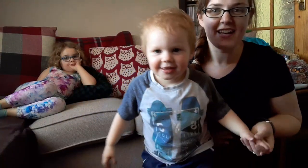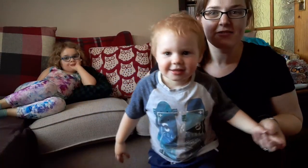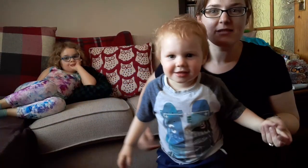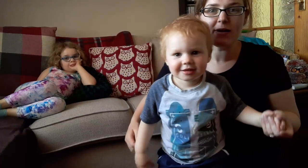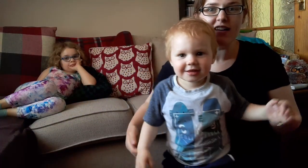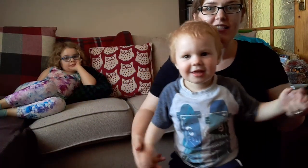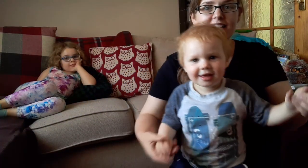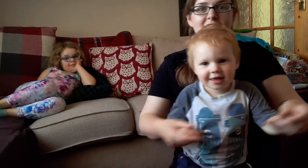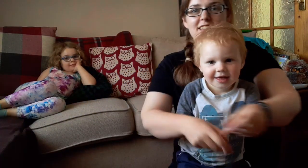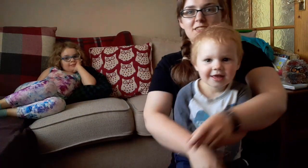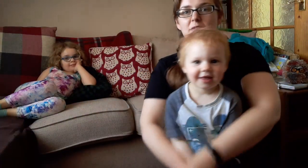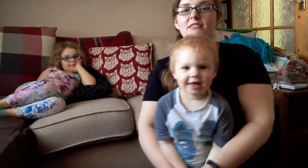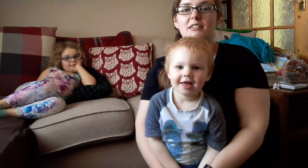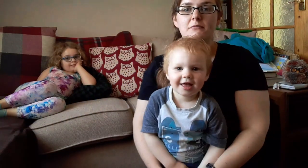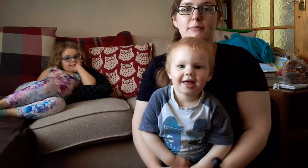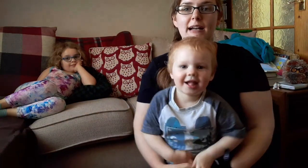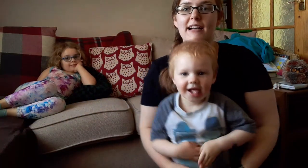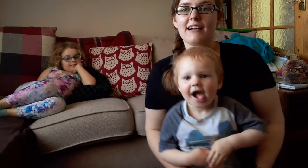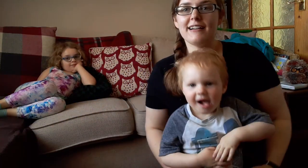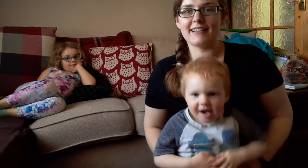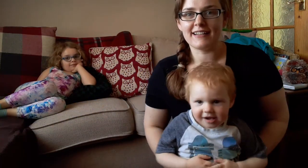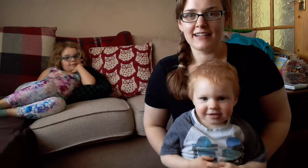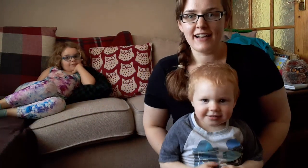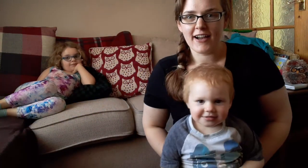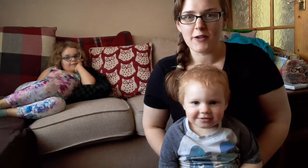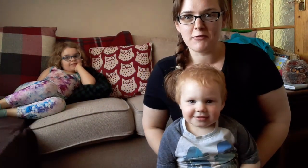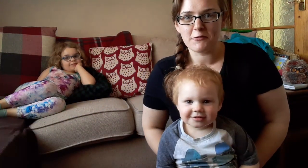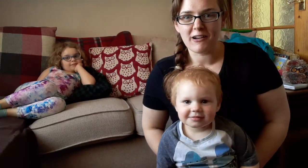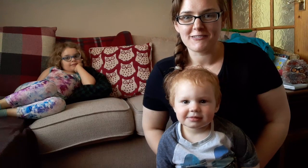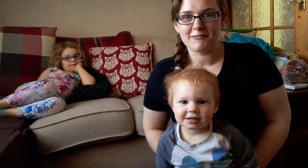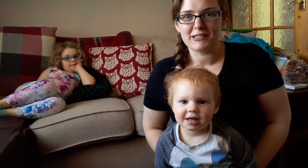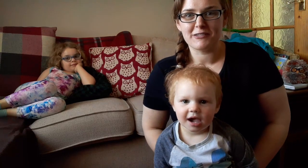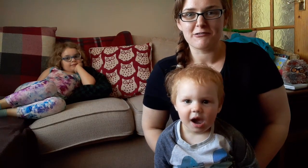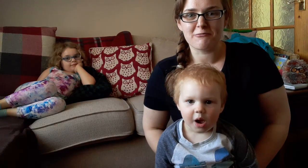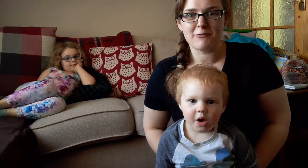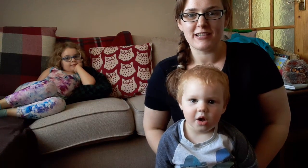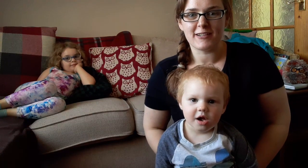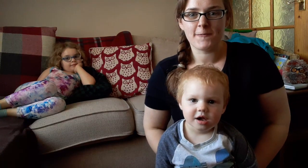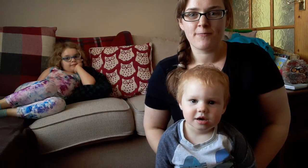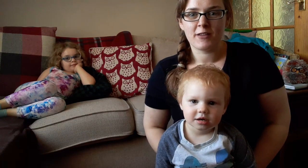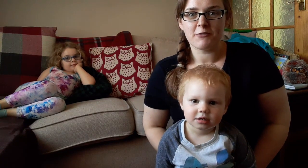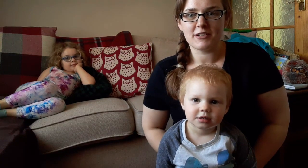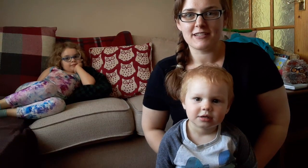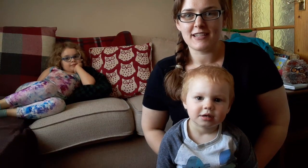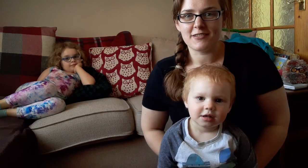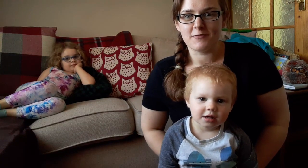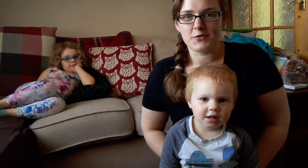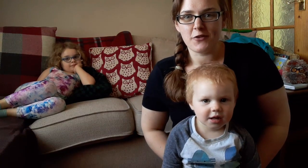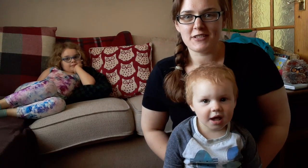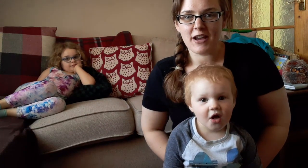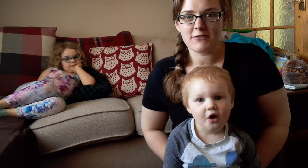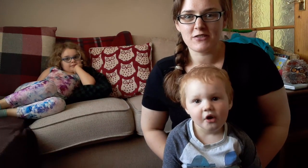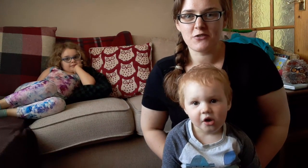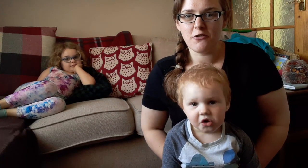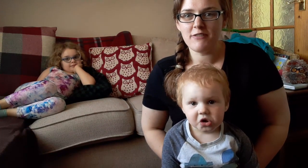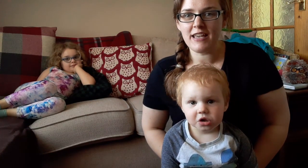Hello Sparklets, welcome back. I hope you've all had a really good week. We're going to sing some songs and have a story